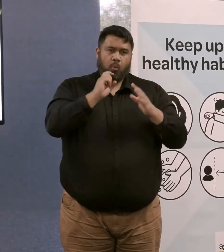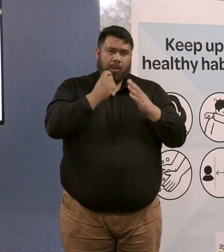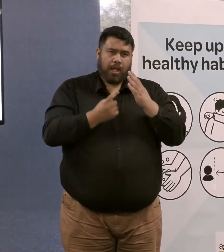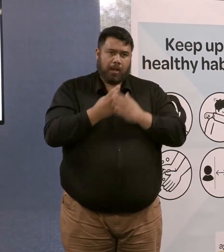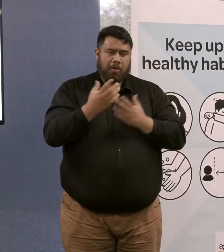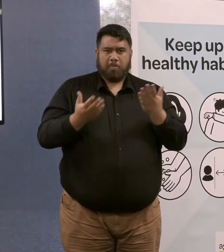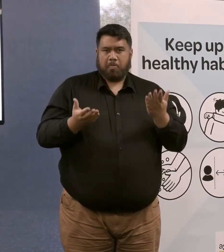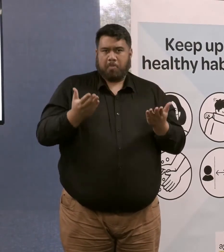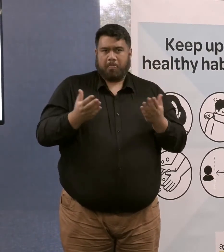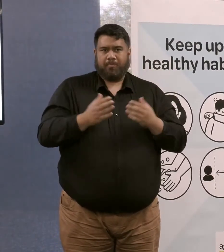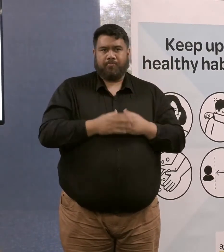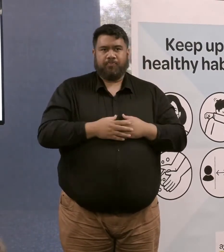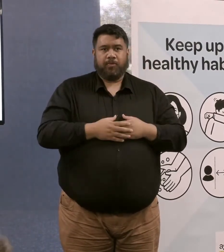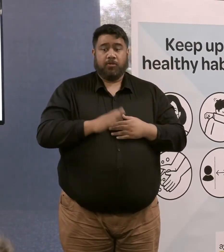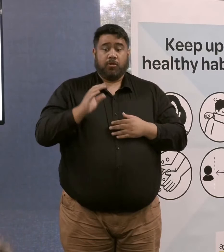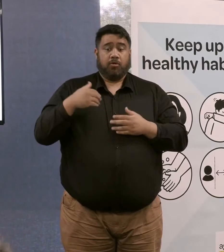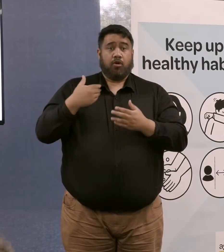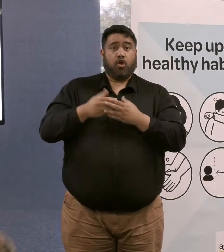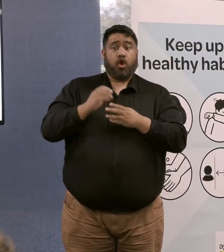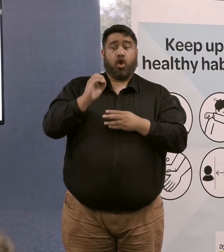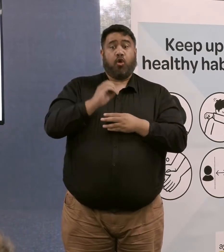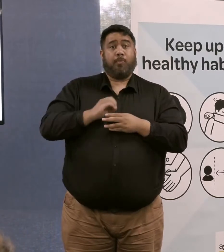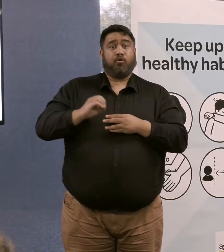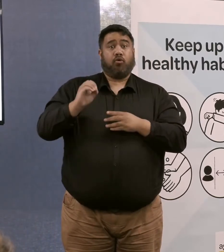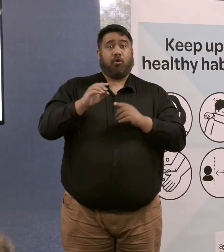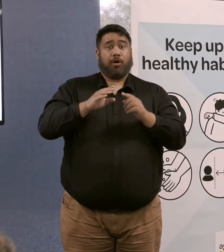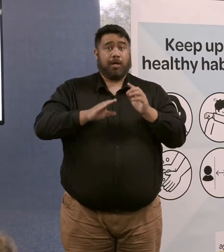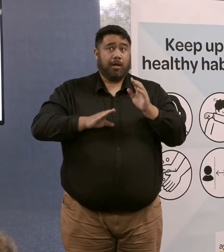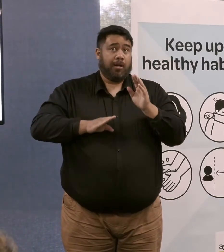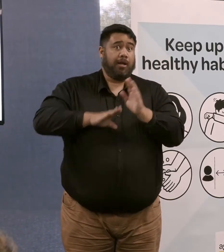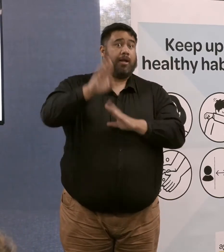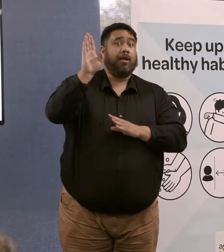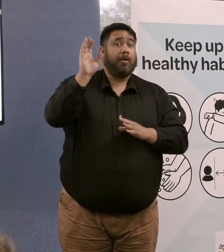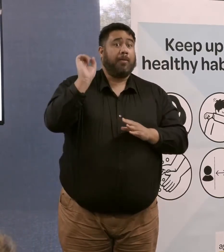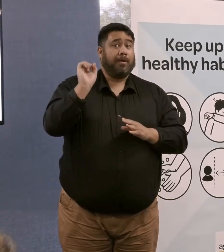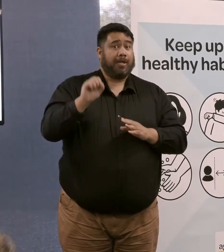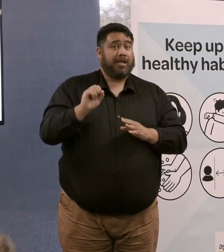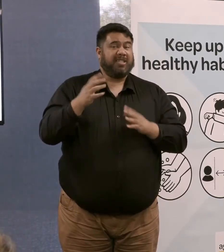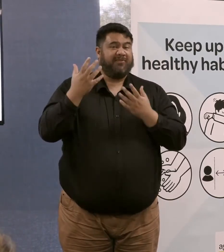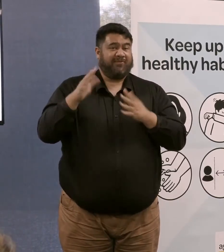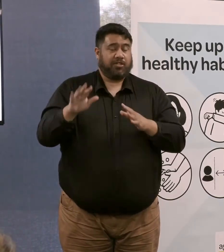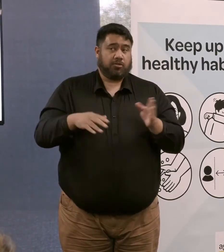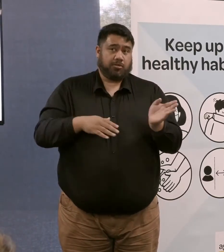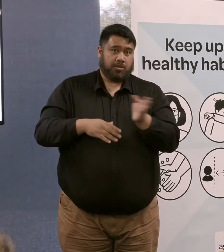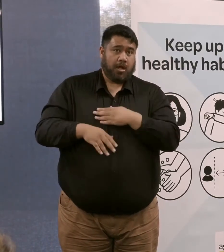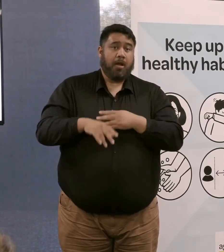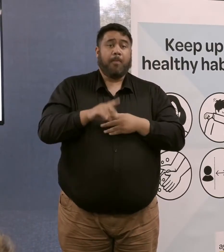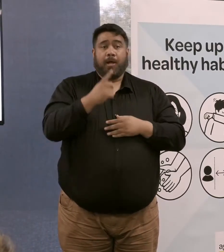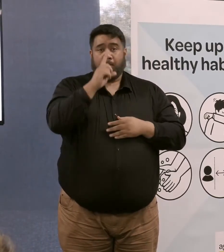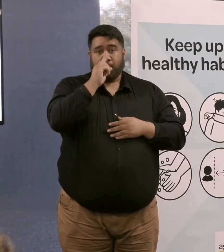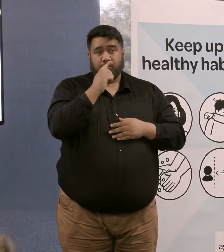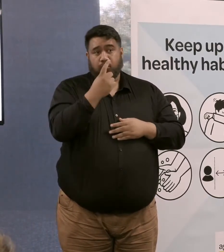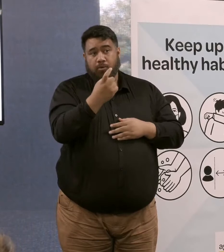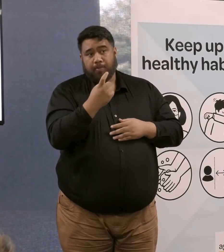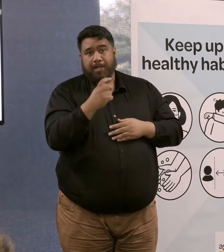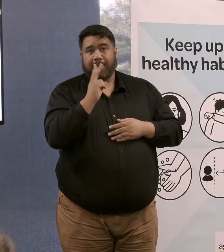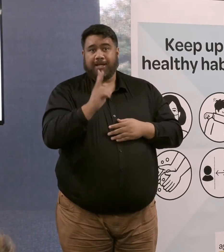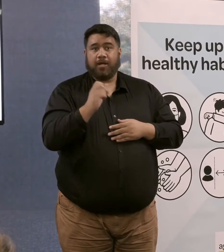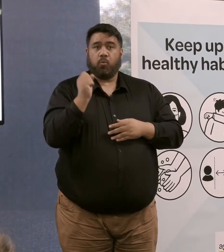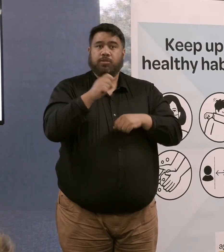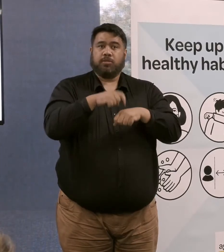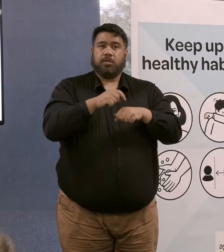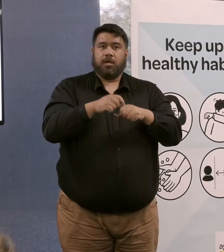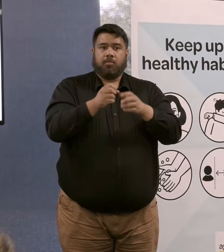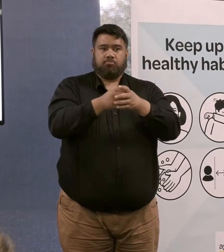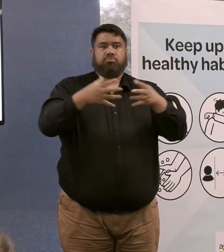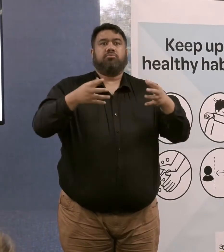current Omicron outbreak, but we are preparing, as that earlier slide showed, for another potential peak during winter, and that could be quite high.